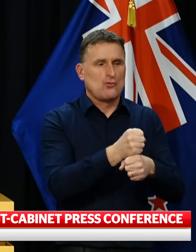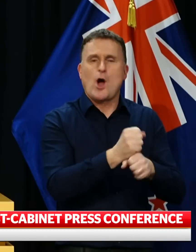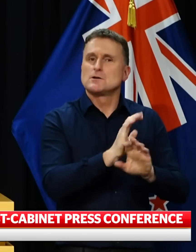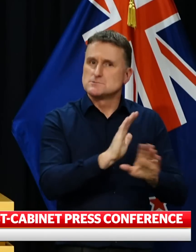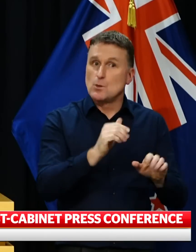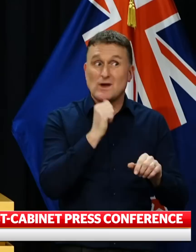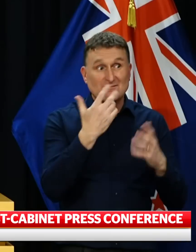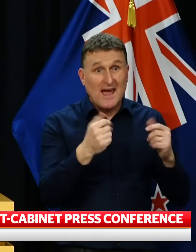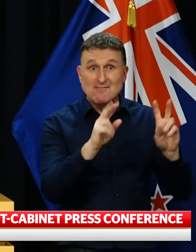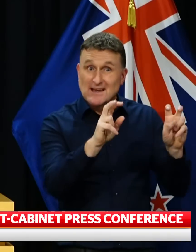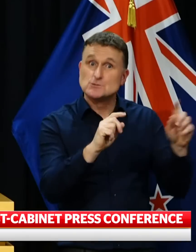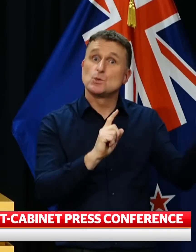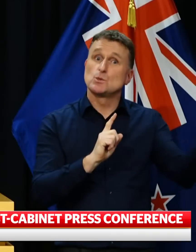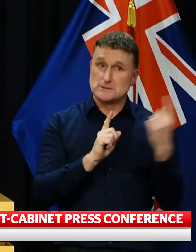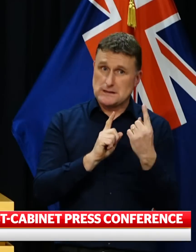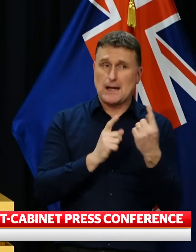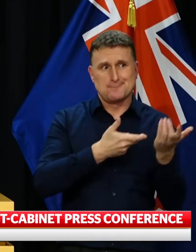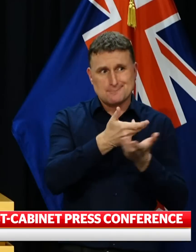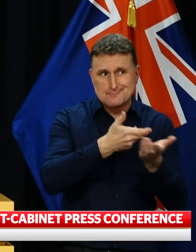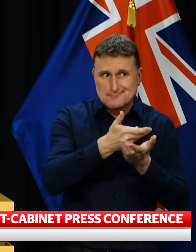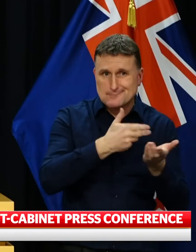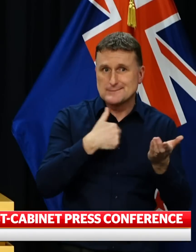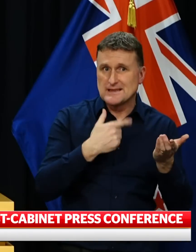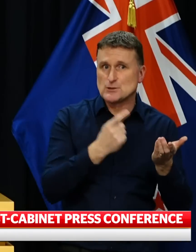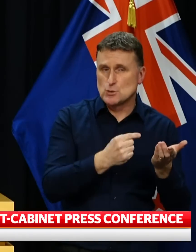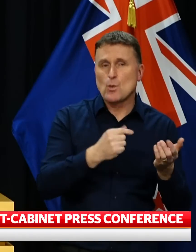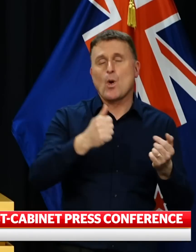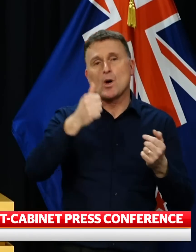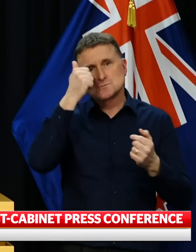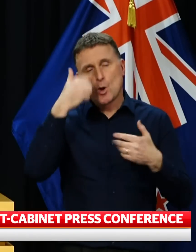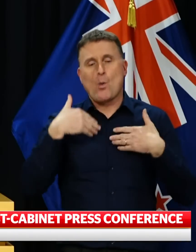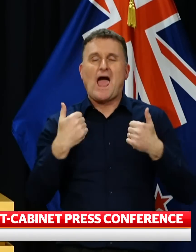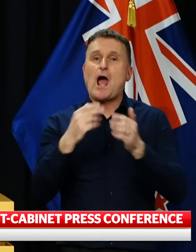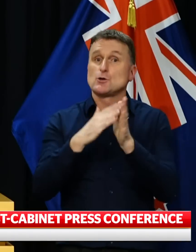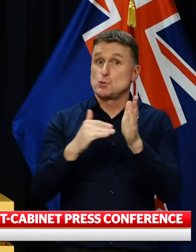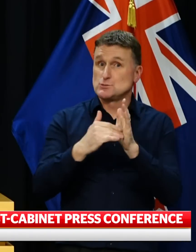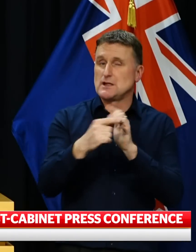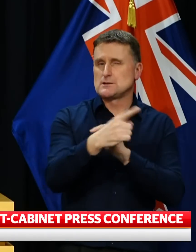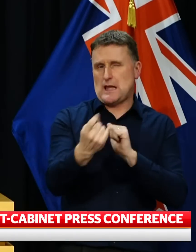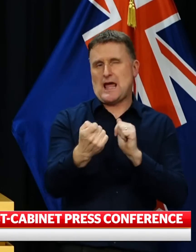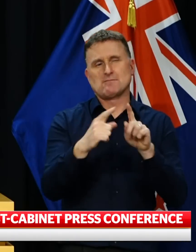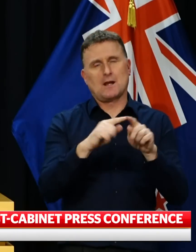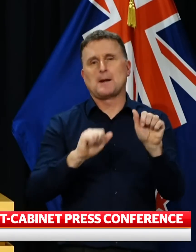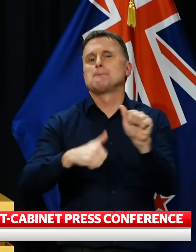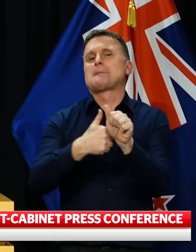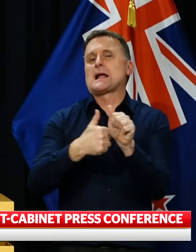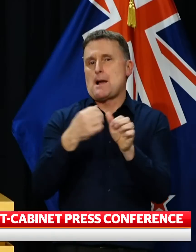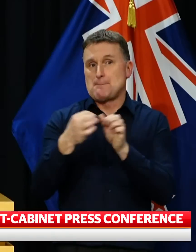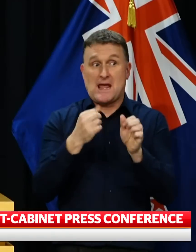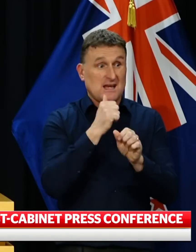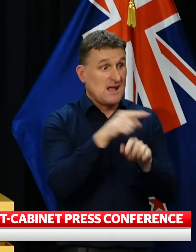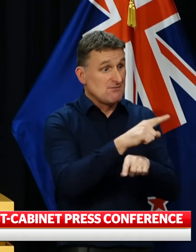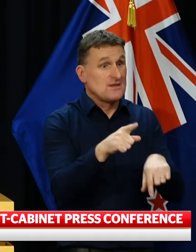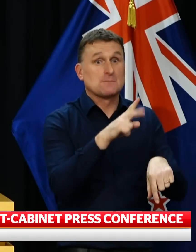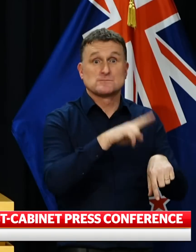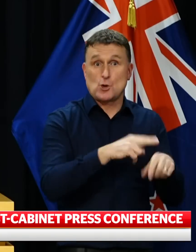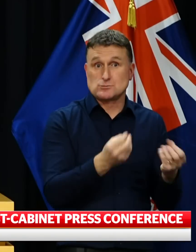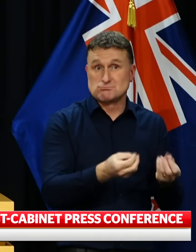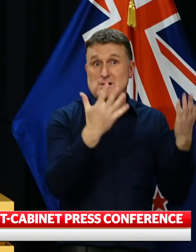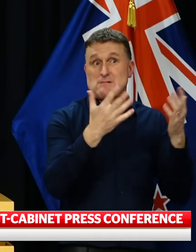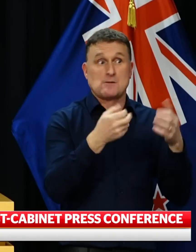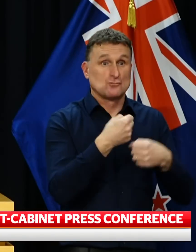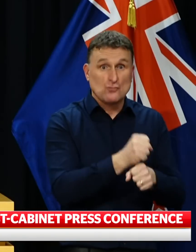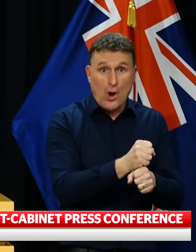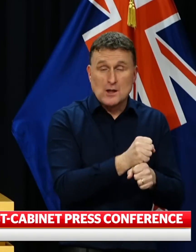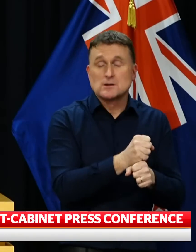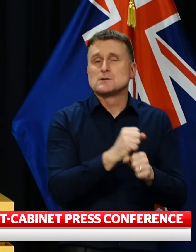table. I know that Te Whatu Ora will have contingency plans in place should any strike action go ahead, as they always do. Is this the first time senior doctors have been on